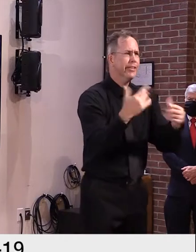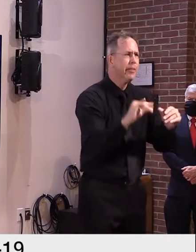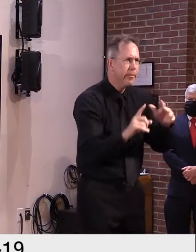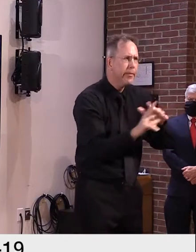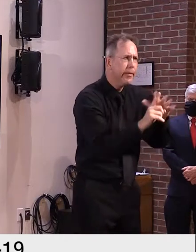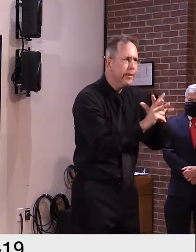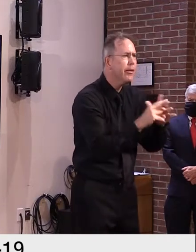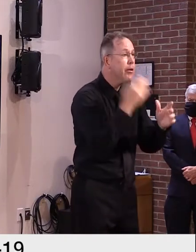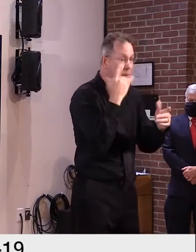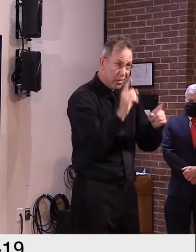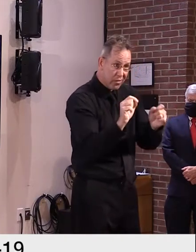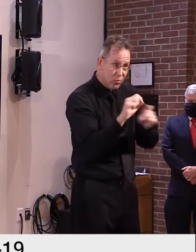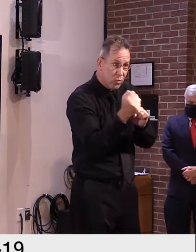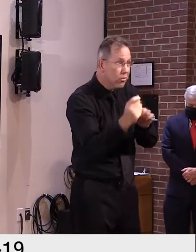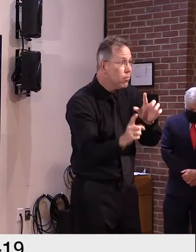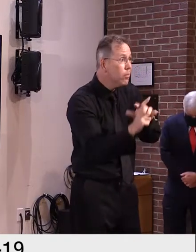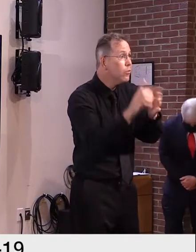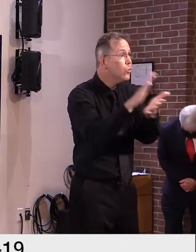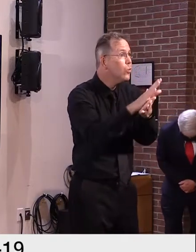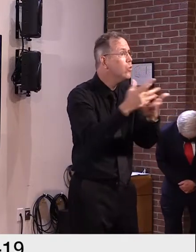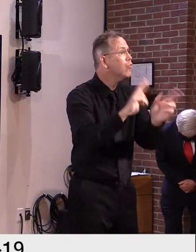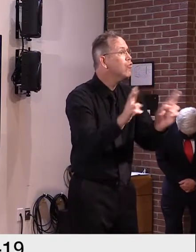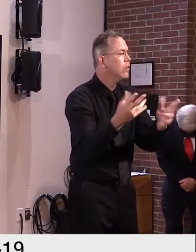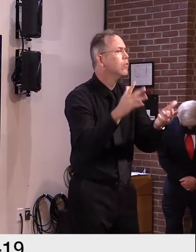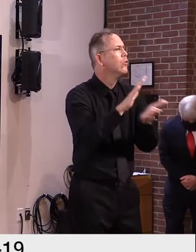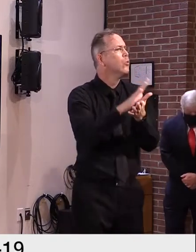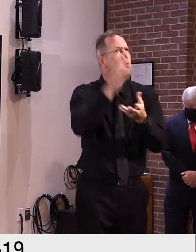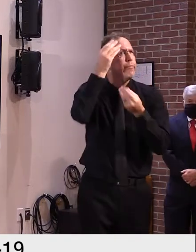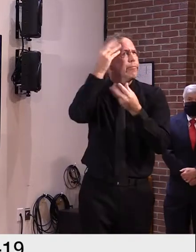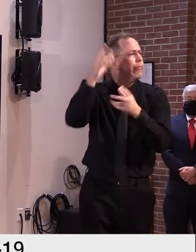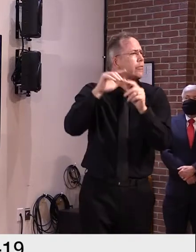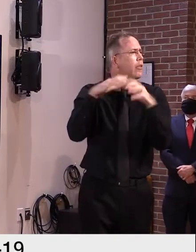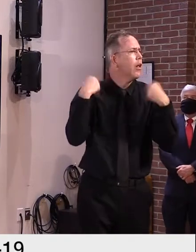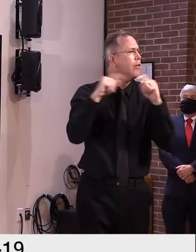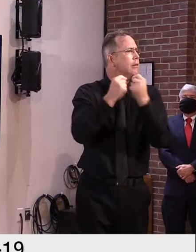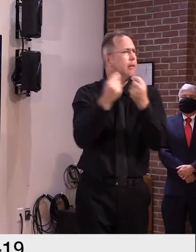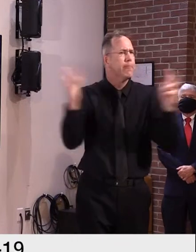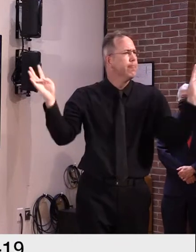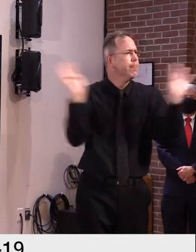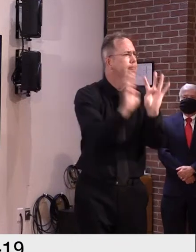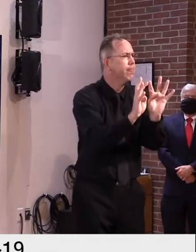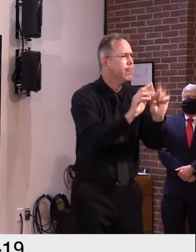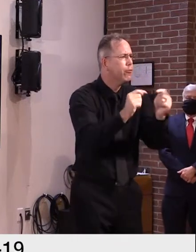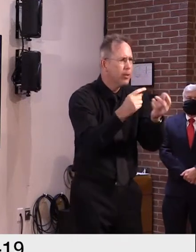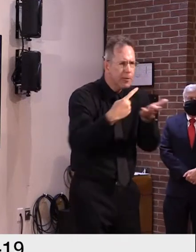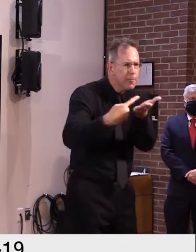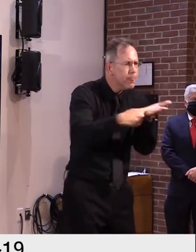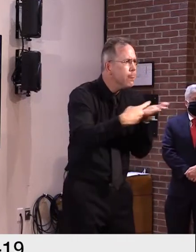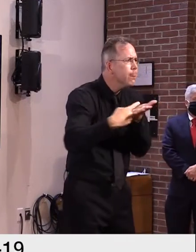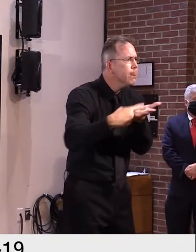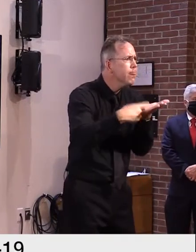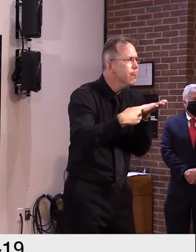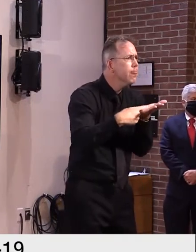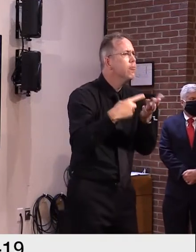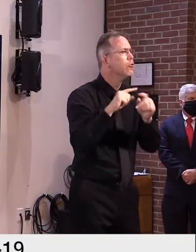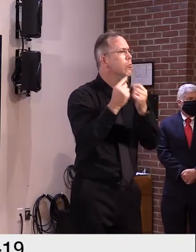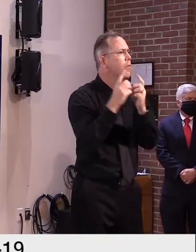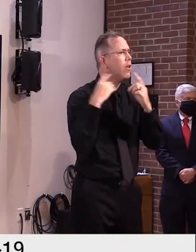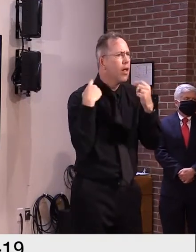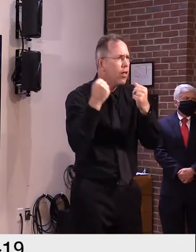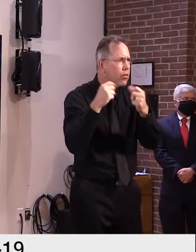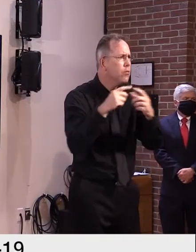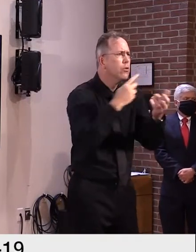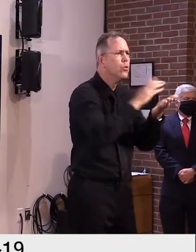would, school leaders have responded quickly and worked closely with the Department of Health and Agency of Education to prevent